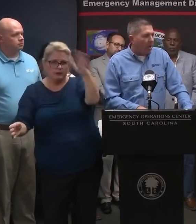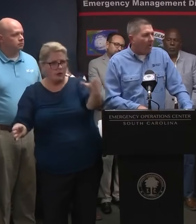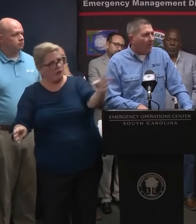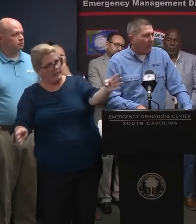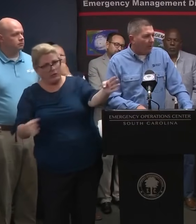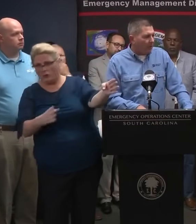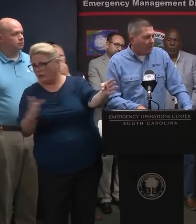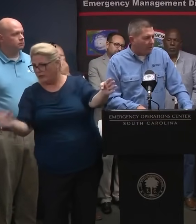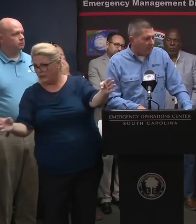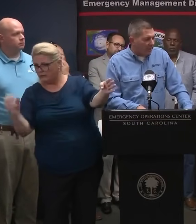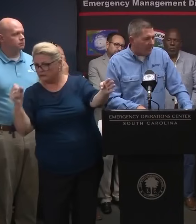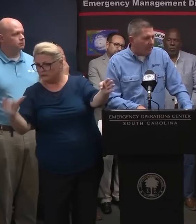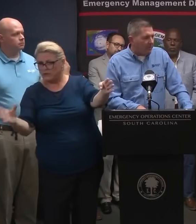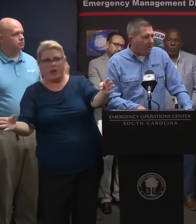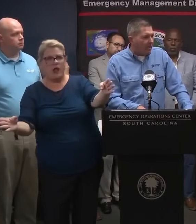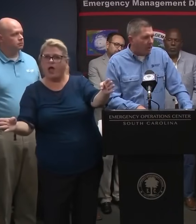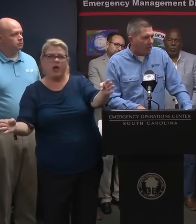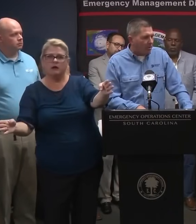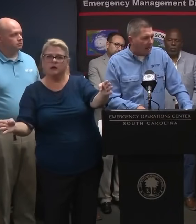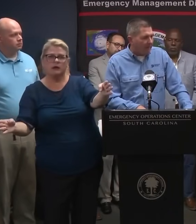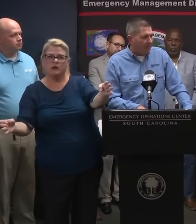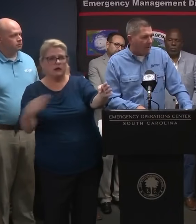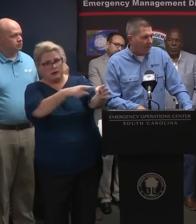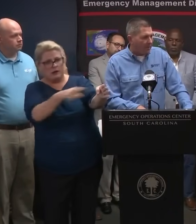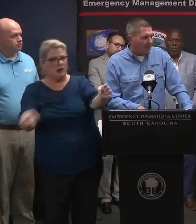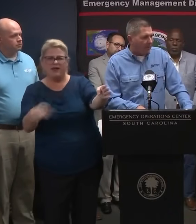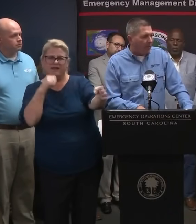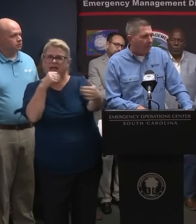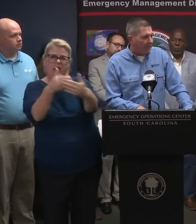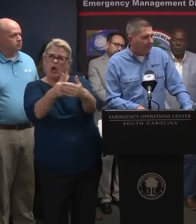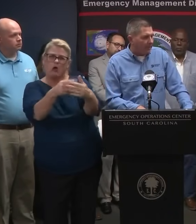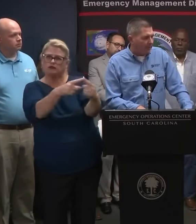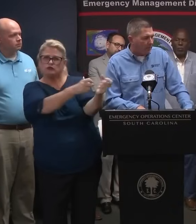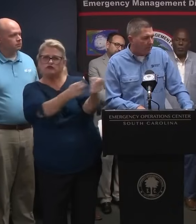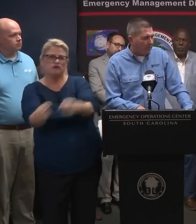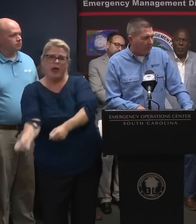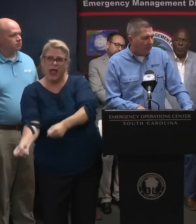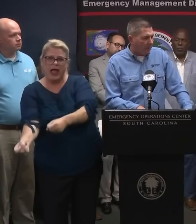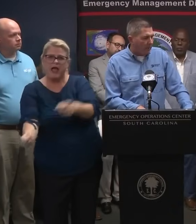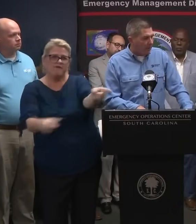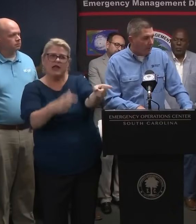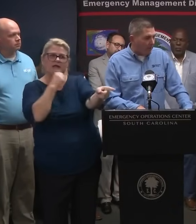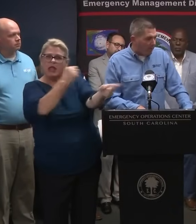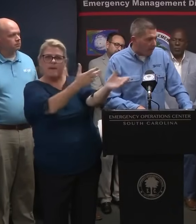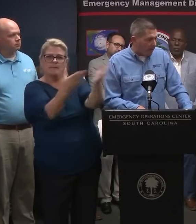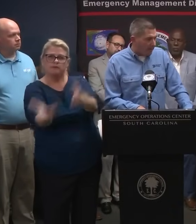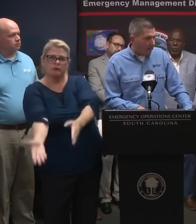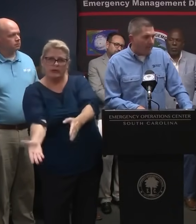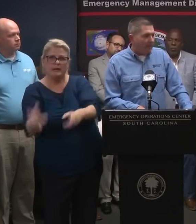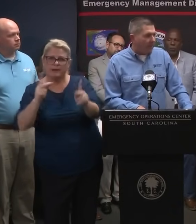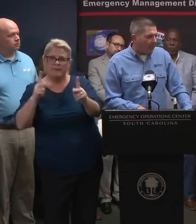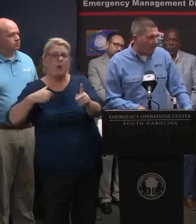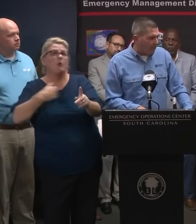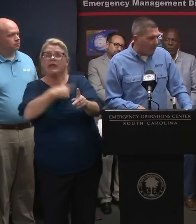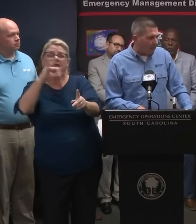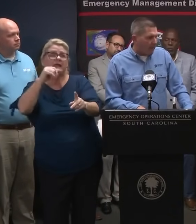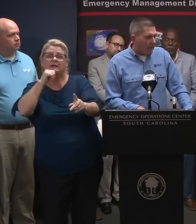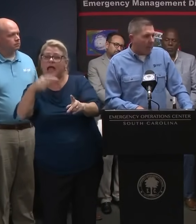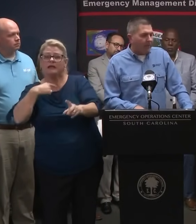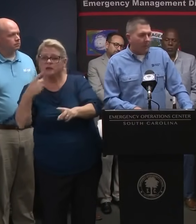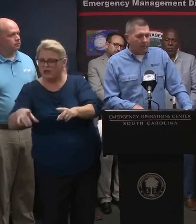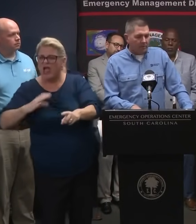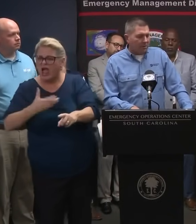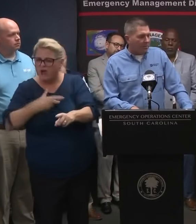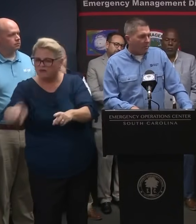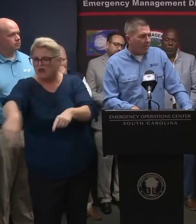go, none of those utilities within close driving proximity were releasing crews. And neither were we, and neither did we.